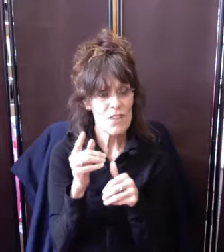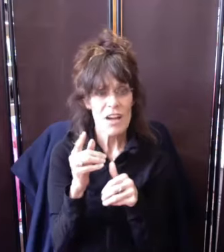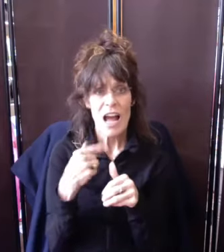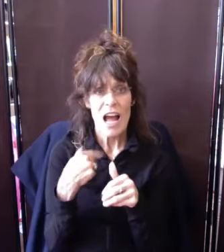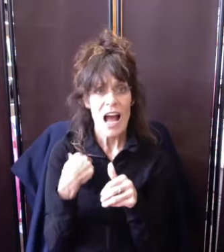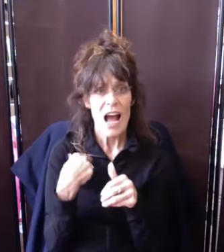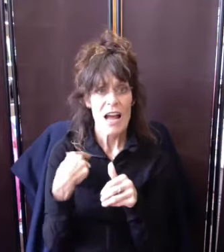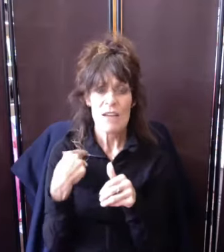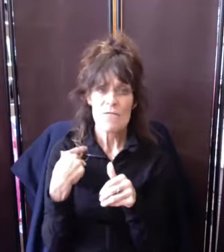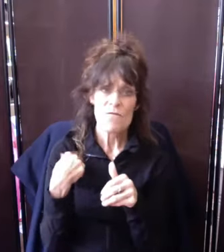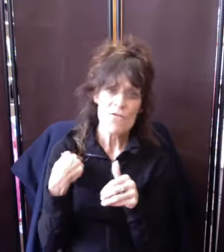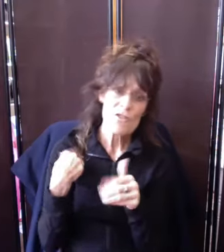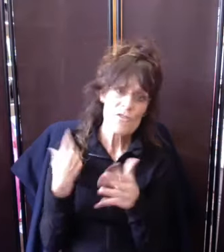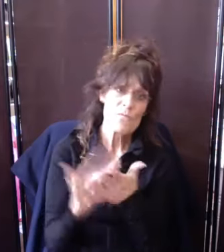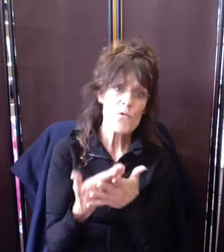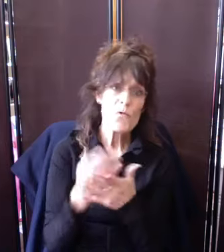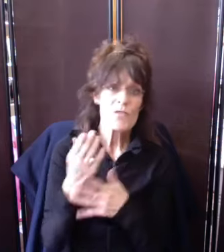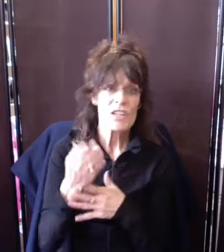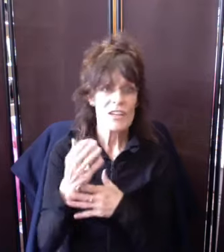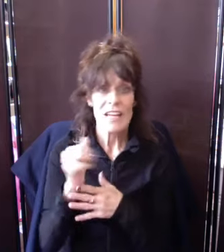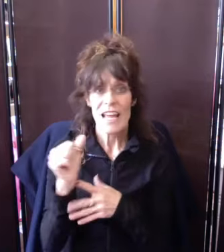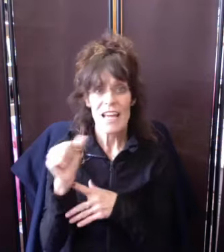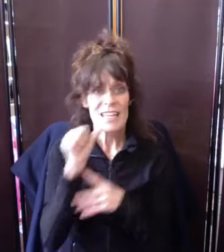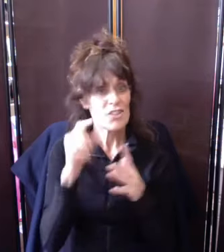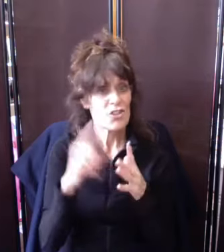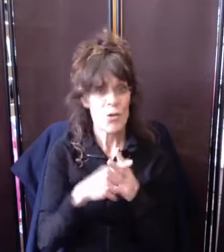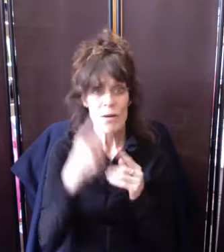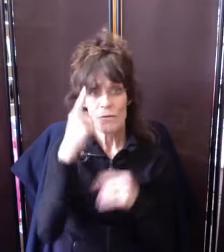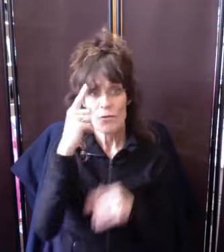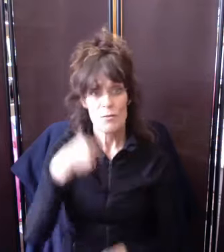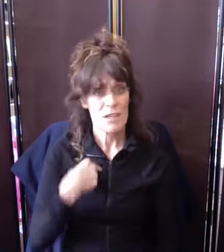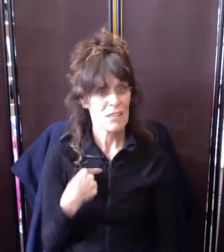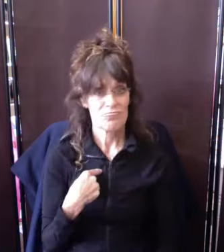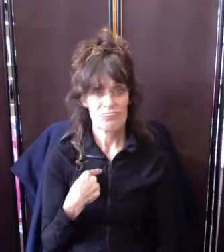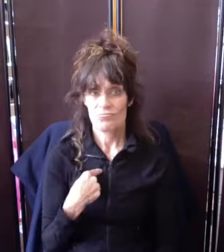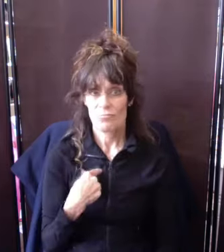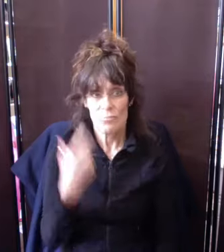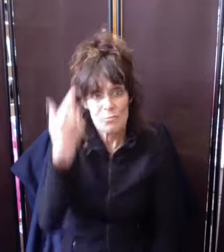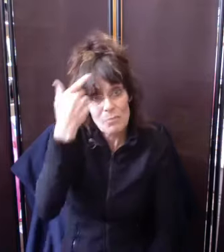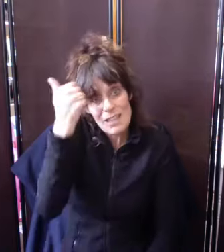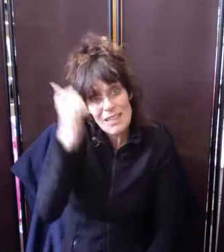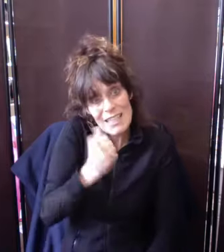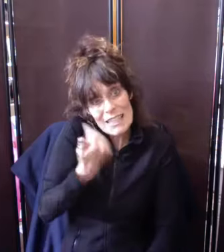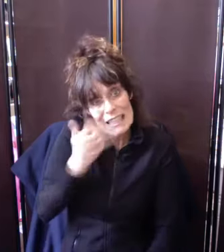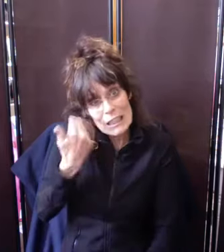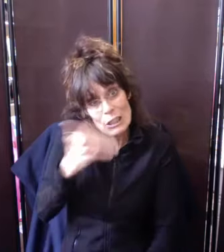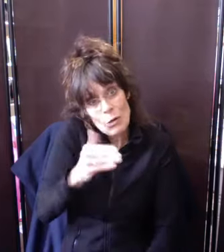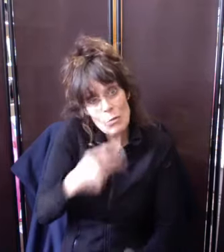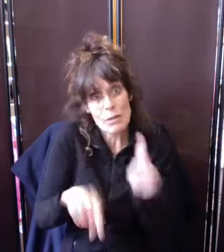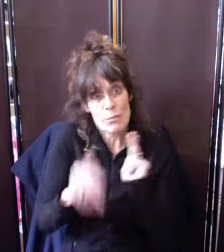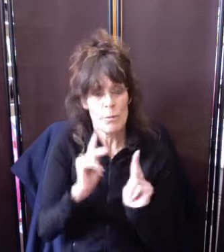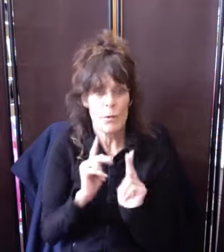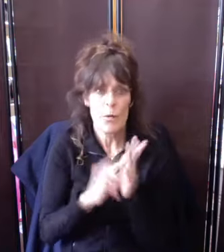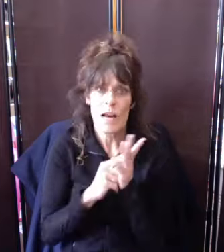moved here, and AA didn't show up for me there. It didn't, because I didn't know very many people. But what I did was I had a couple of sponsees,